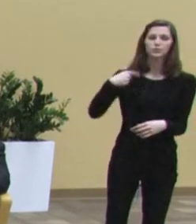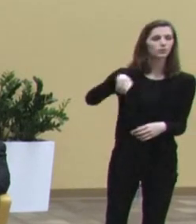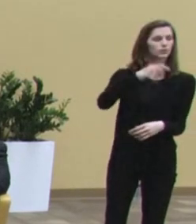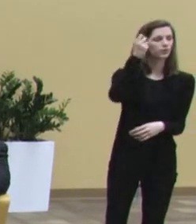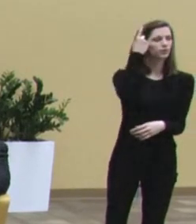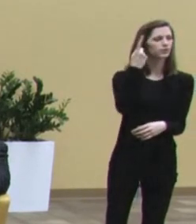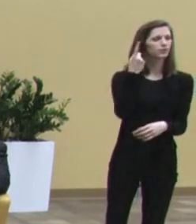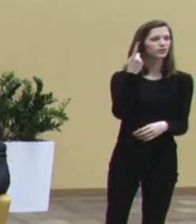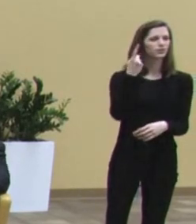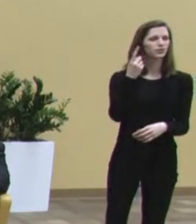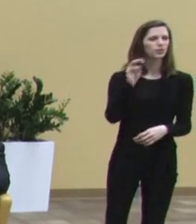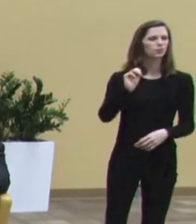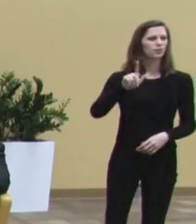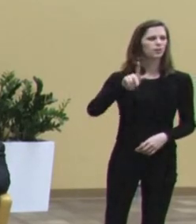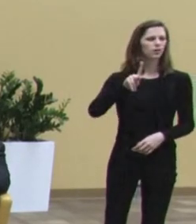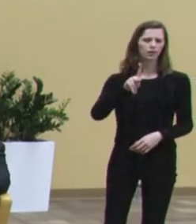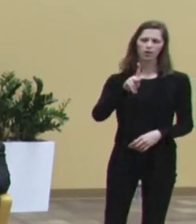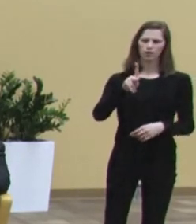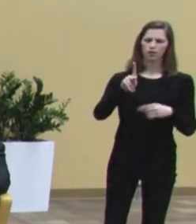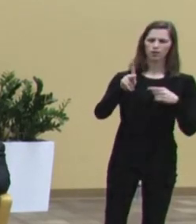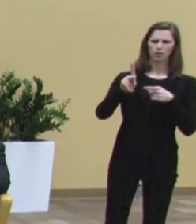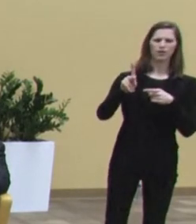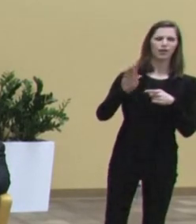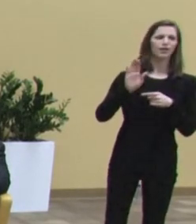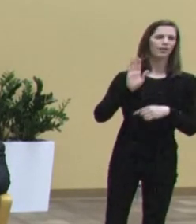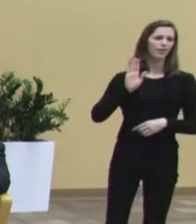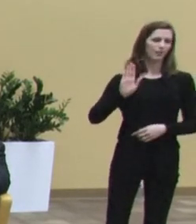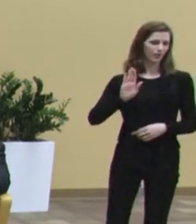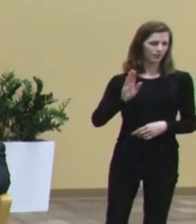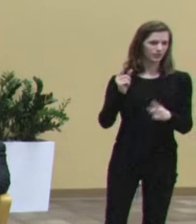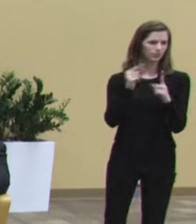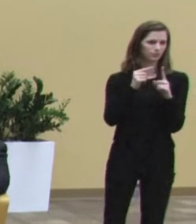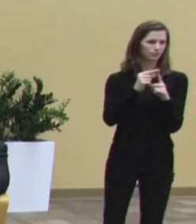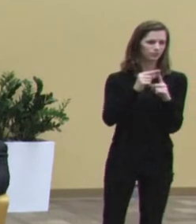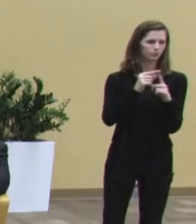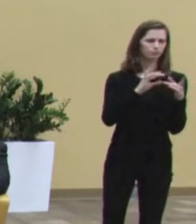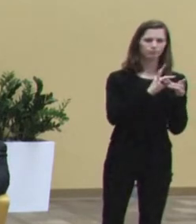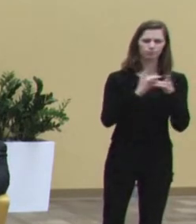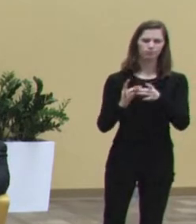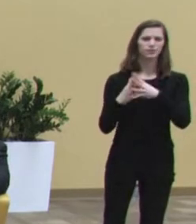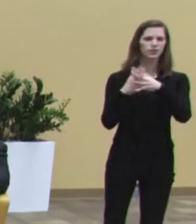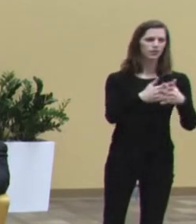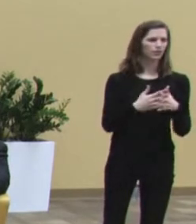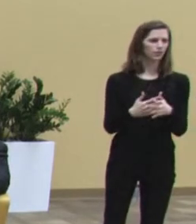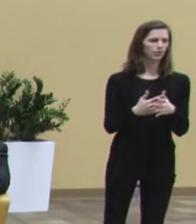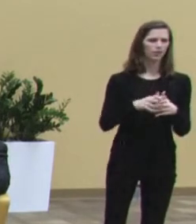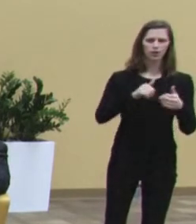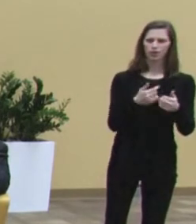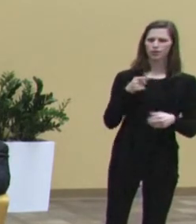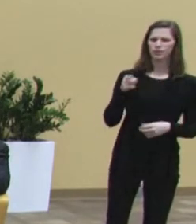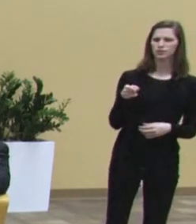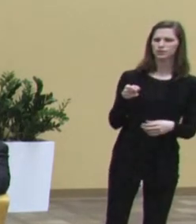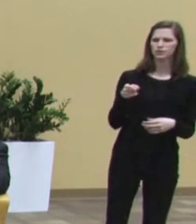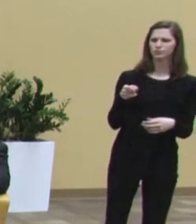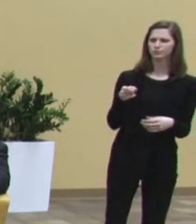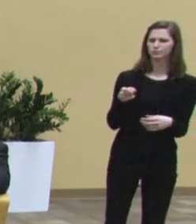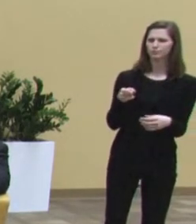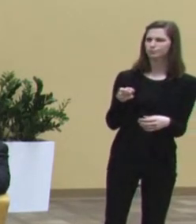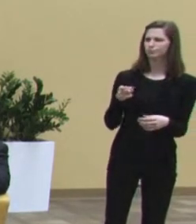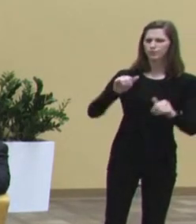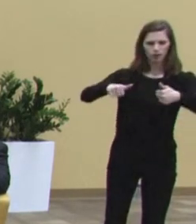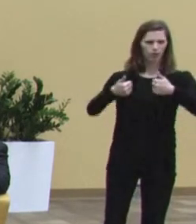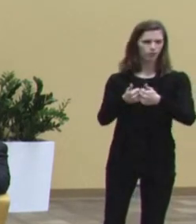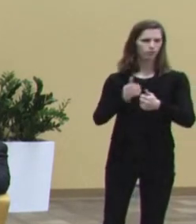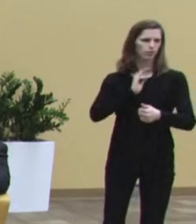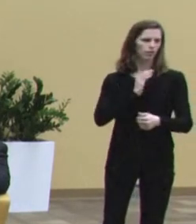what did Dr. King say about America and what did he challenge our nation's leaders to do in